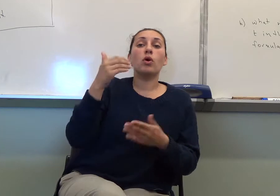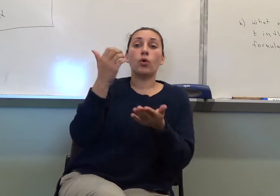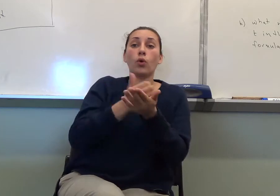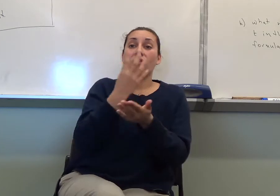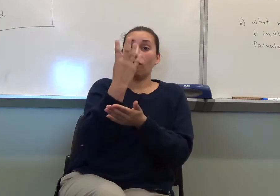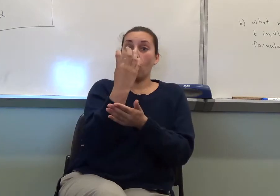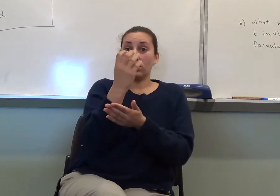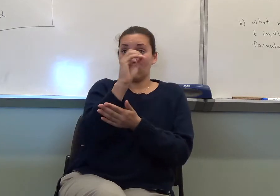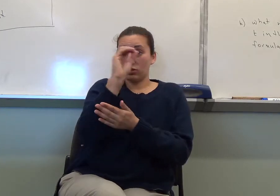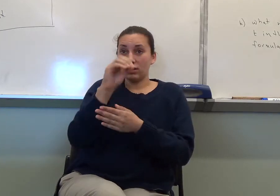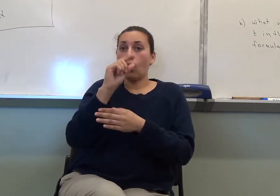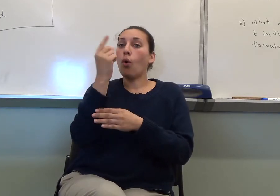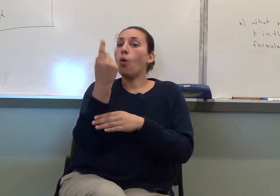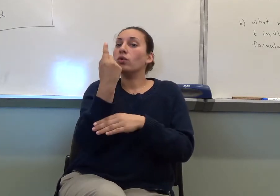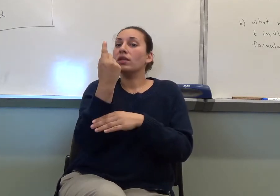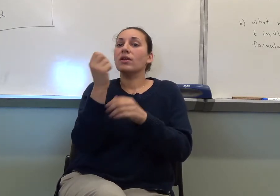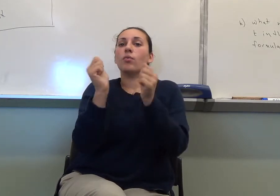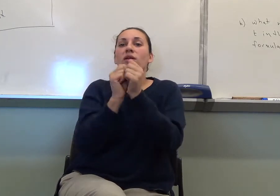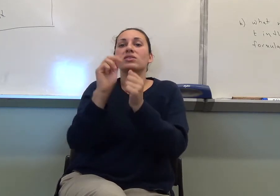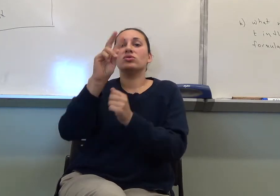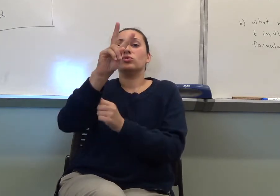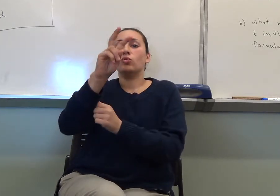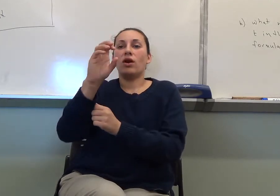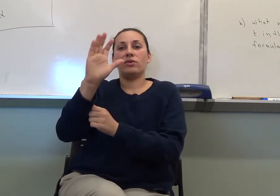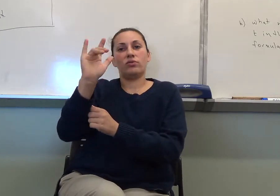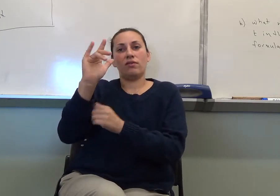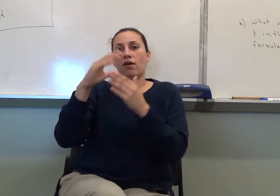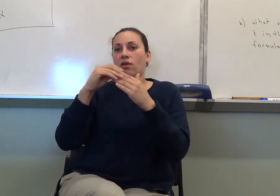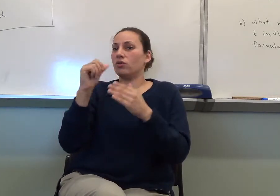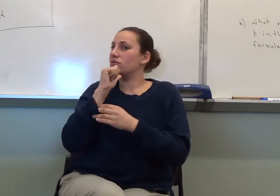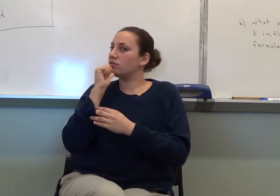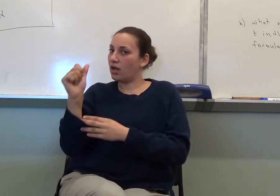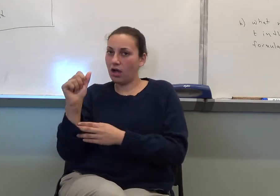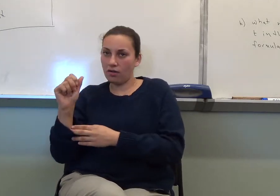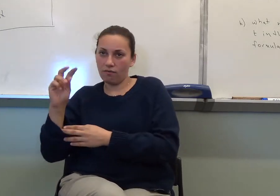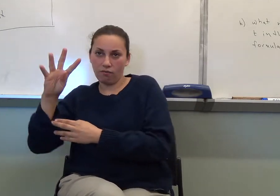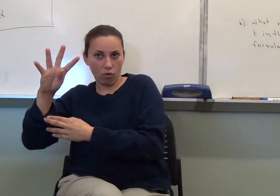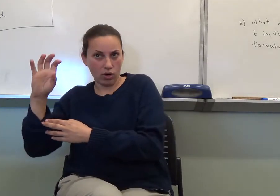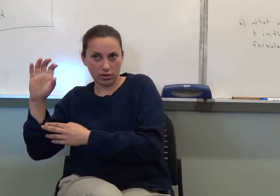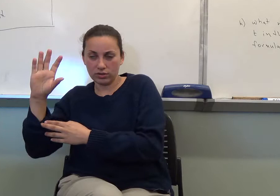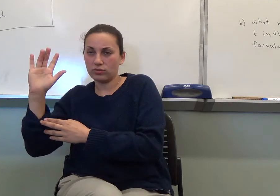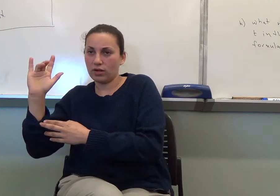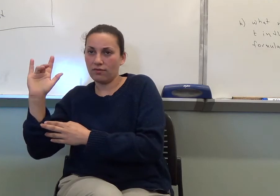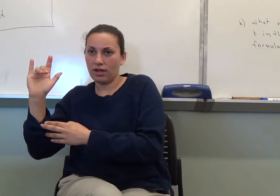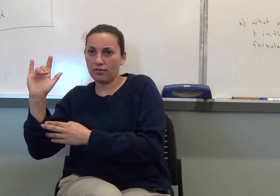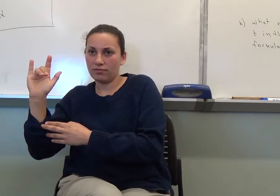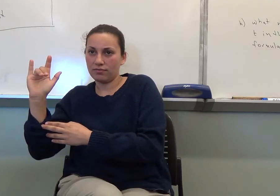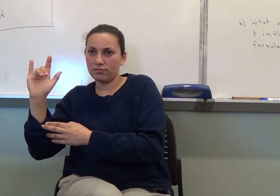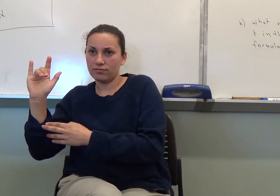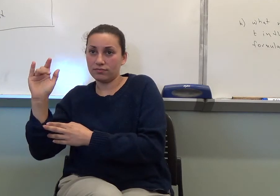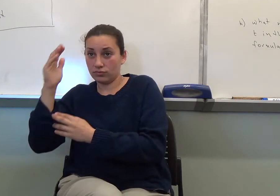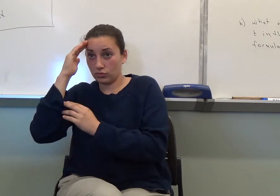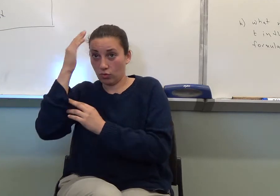of commission that she got is going to be the product of those two, and what does that turn out to